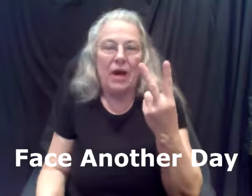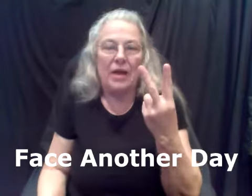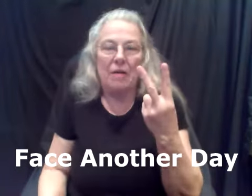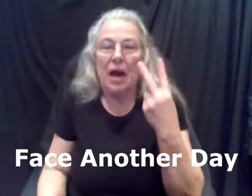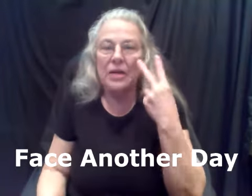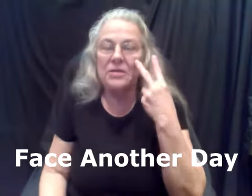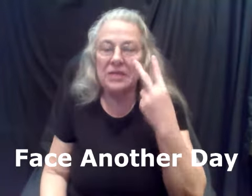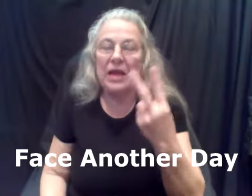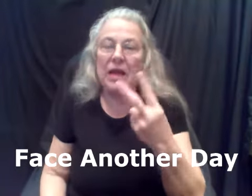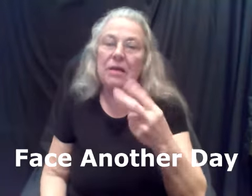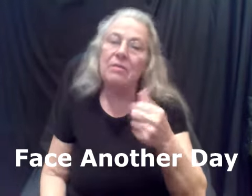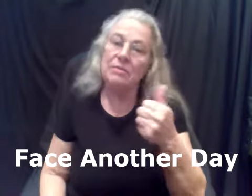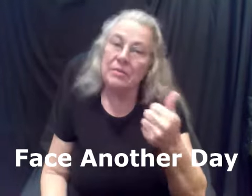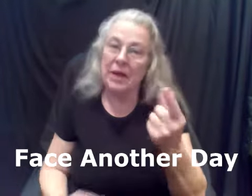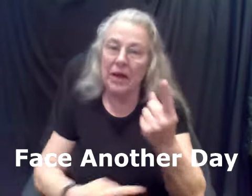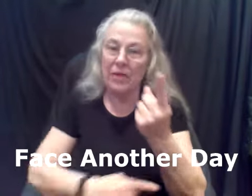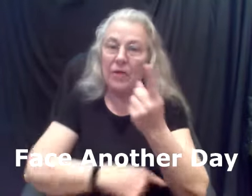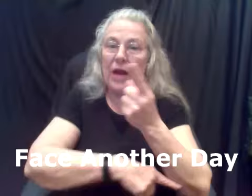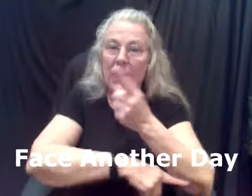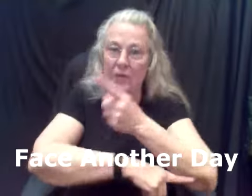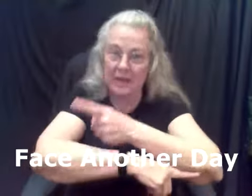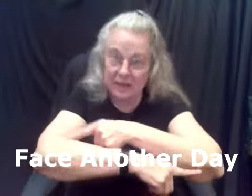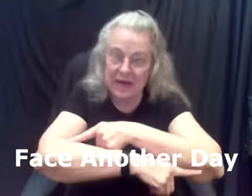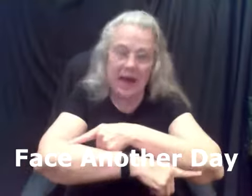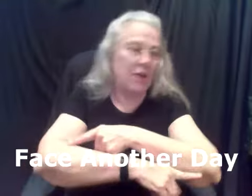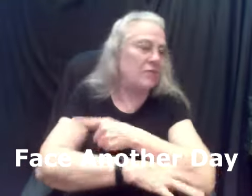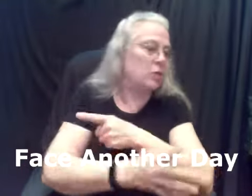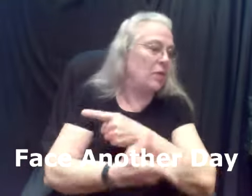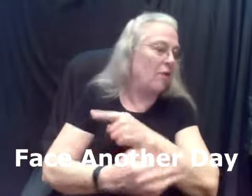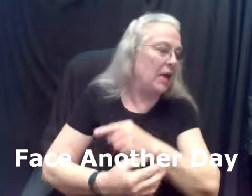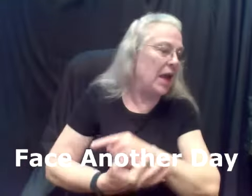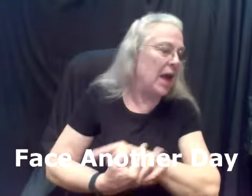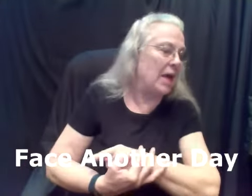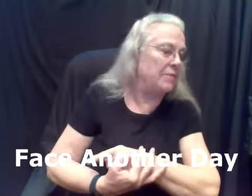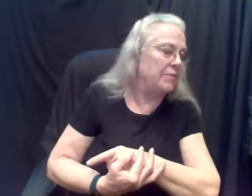I can see another, and then day, as we've already had.